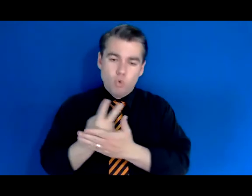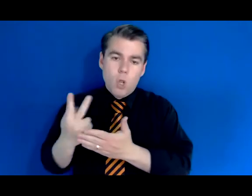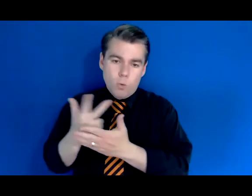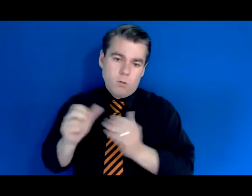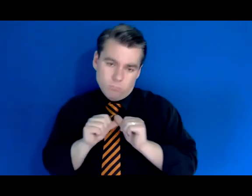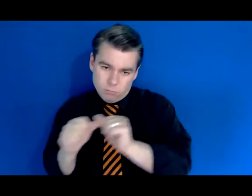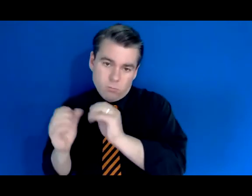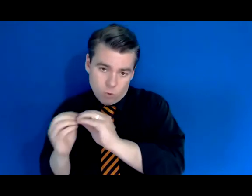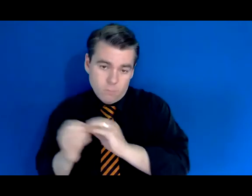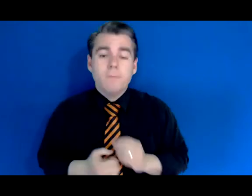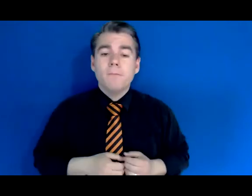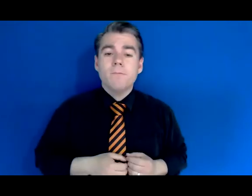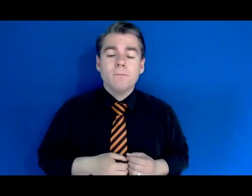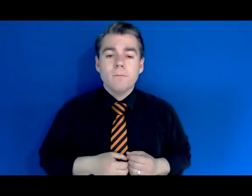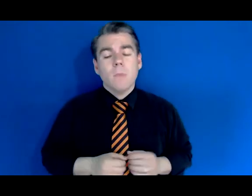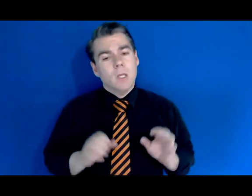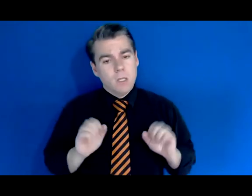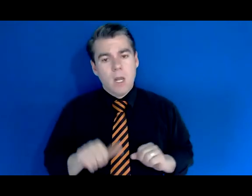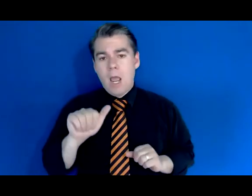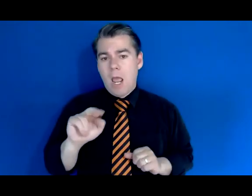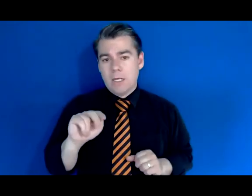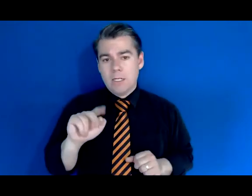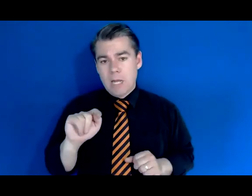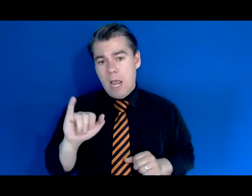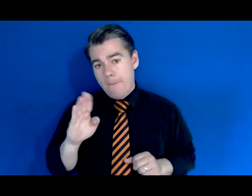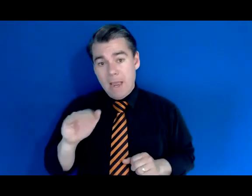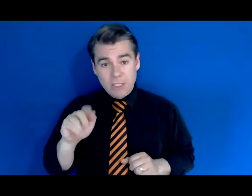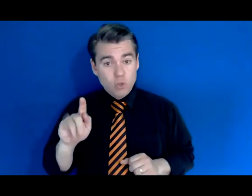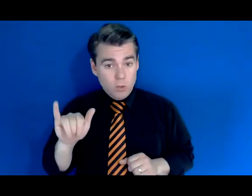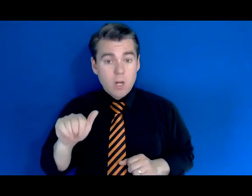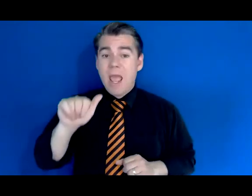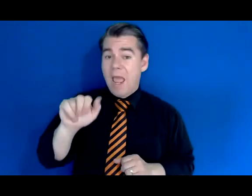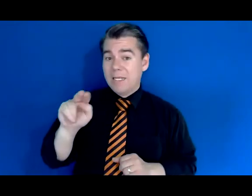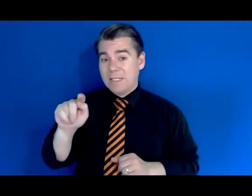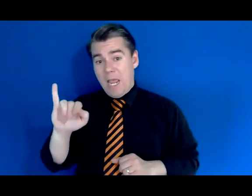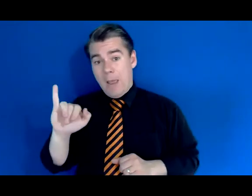with antibacterial antibiotics. It is compatible with